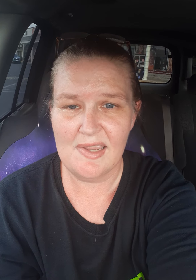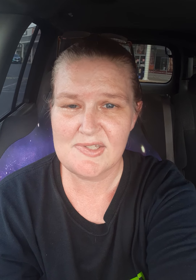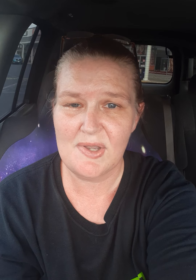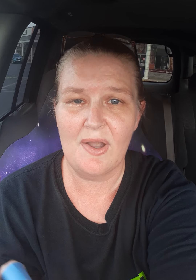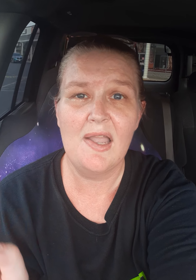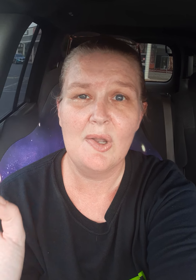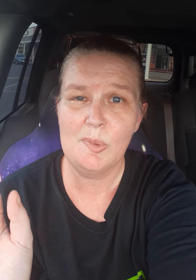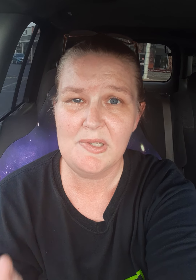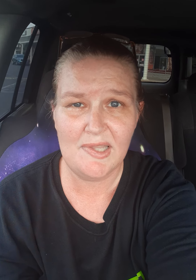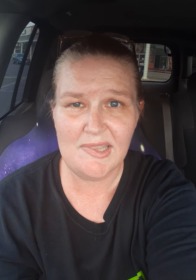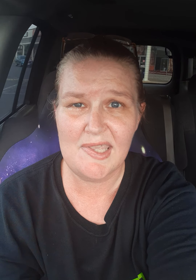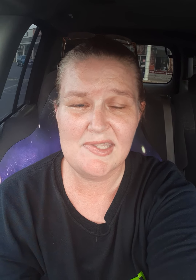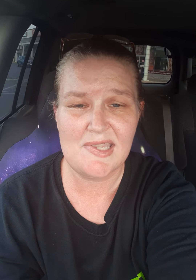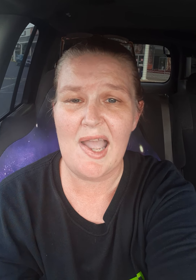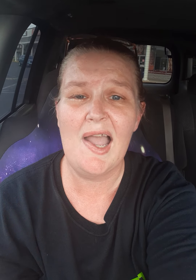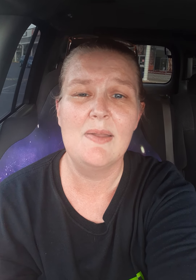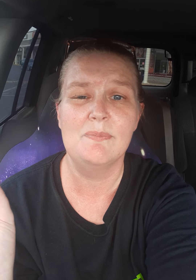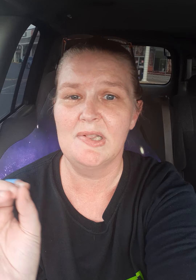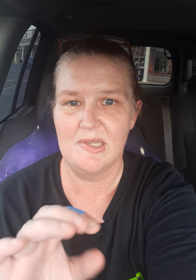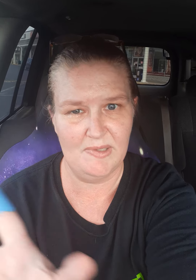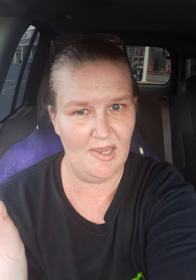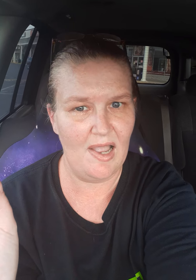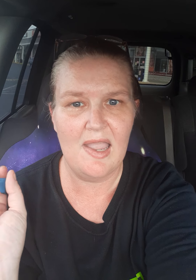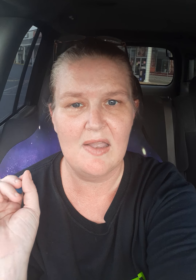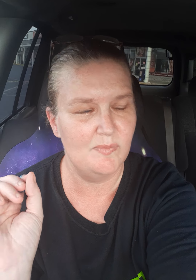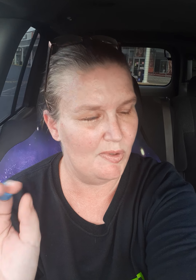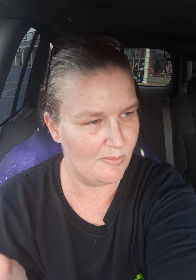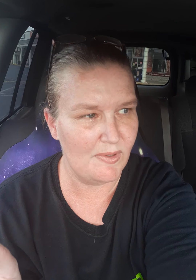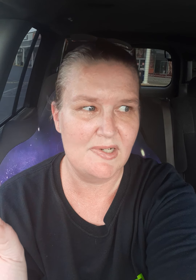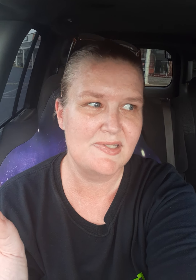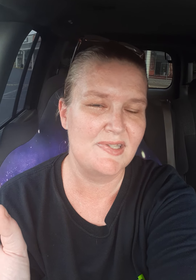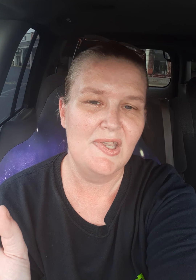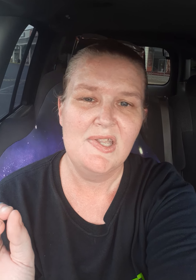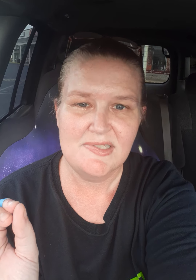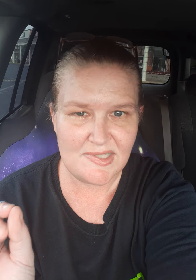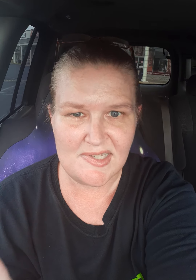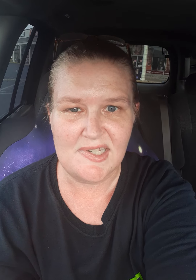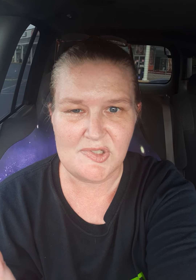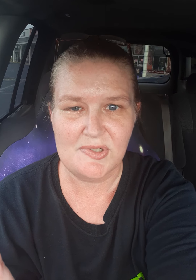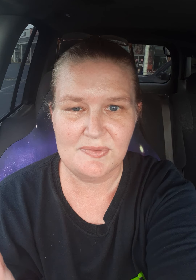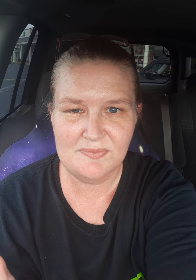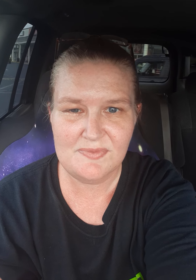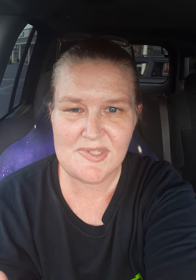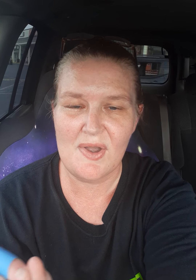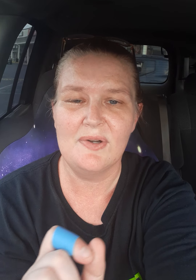So, I hope you like this. I, believe me, I have more words to teach you. So,